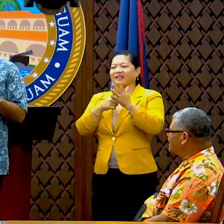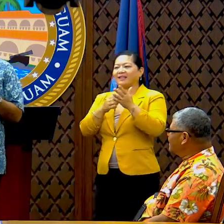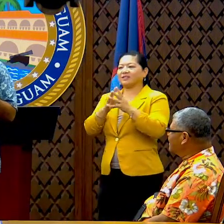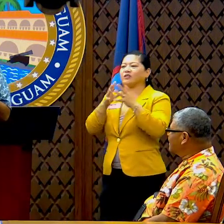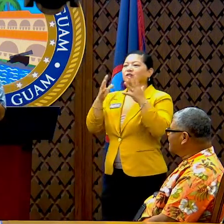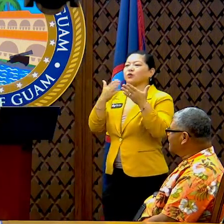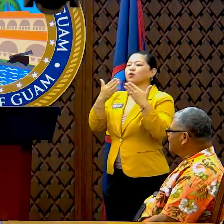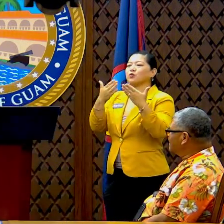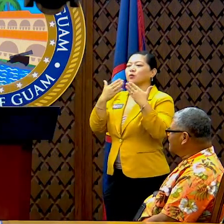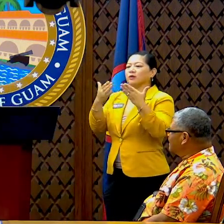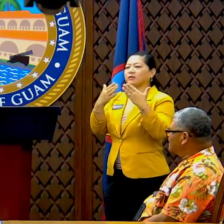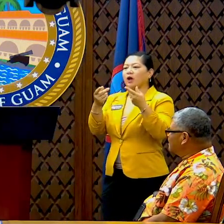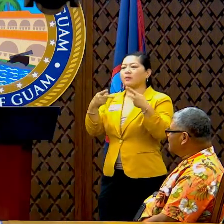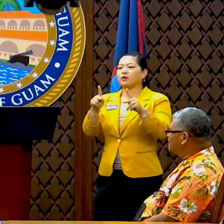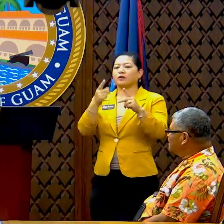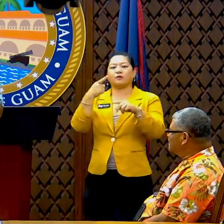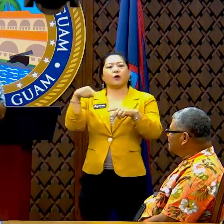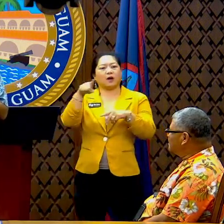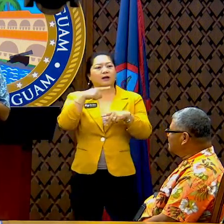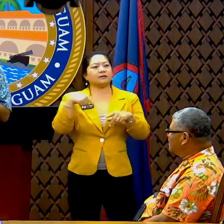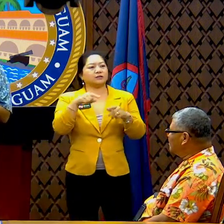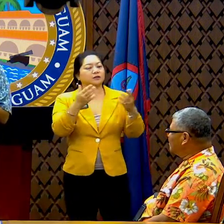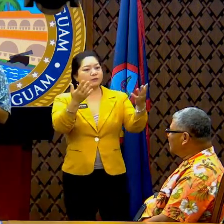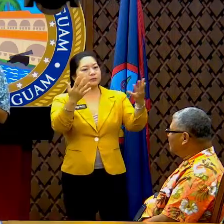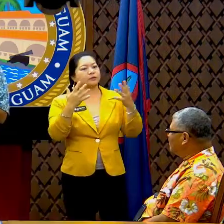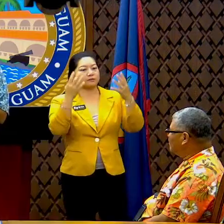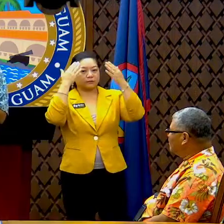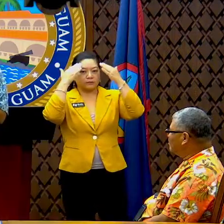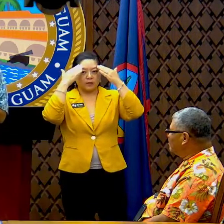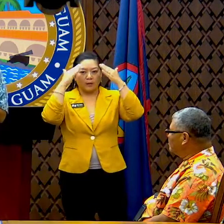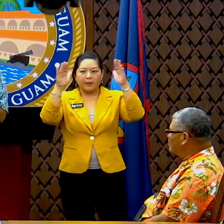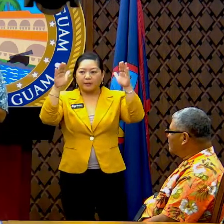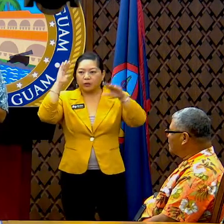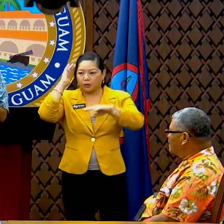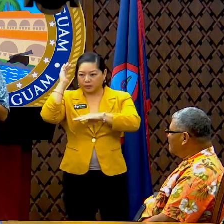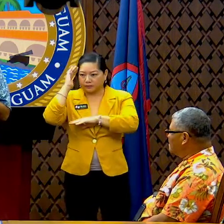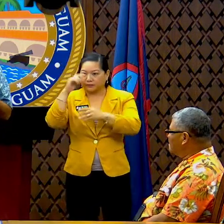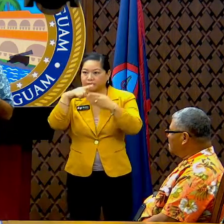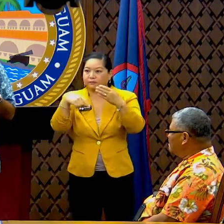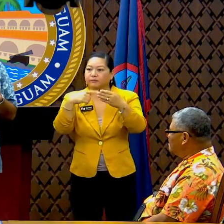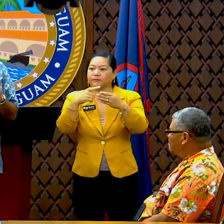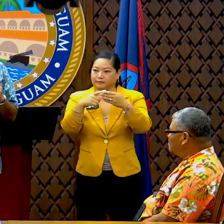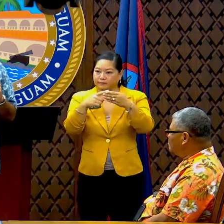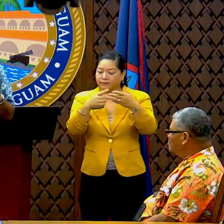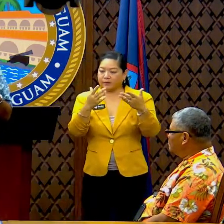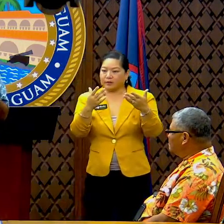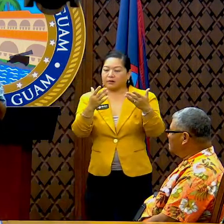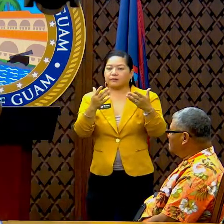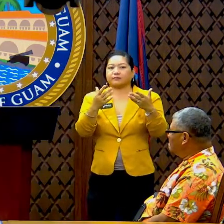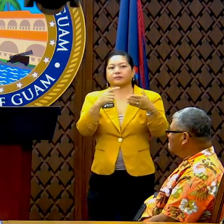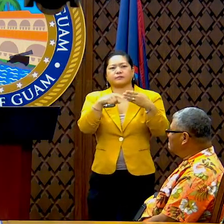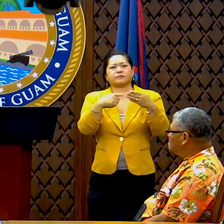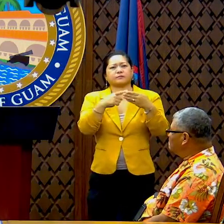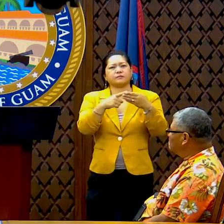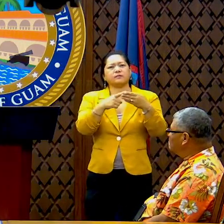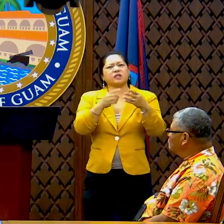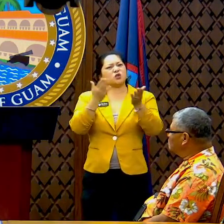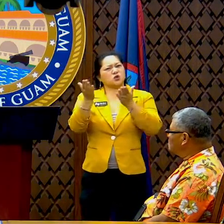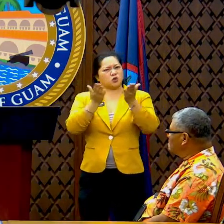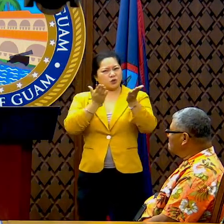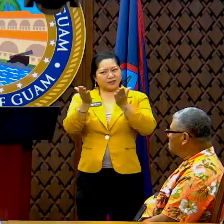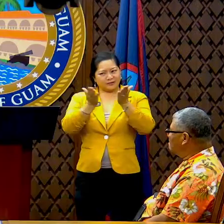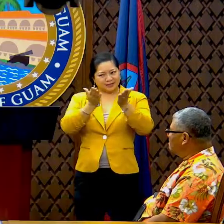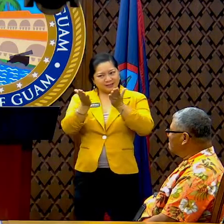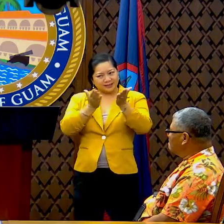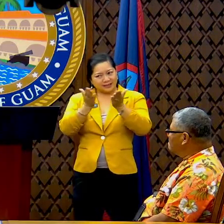such a good opportunity for us to bring public awareness about the